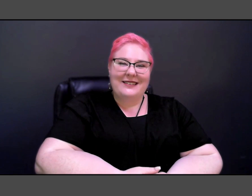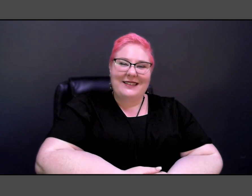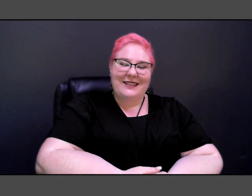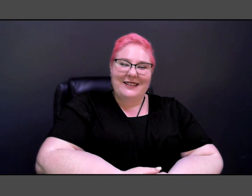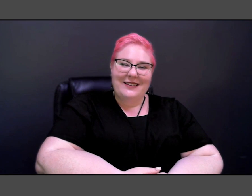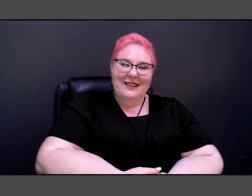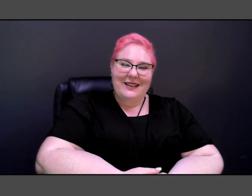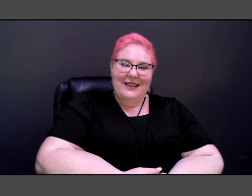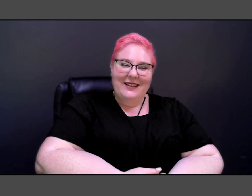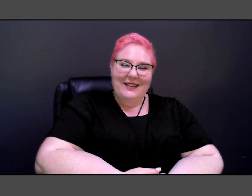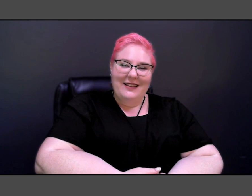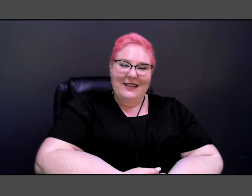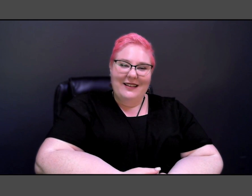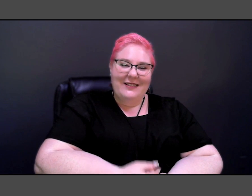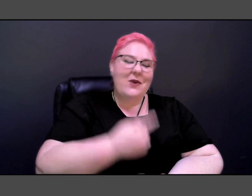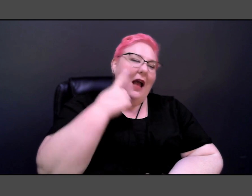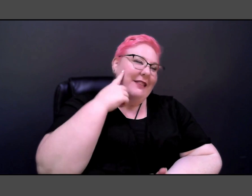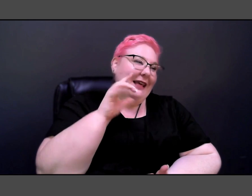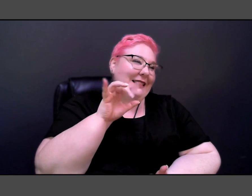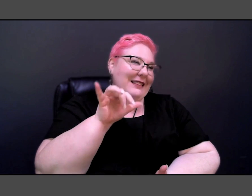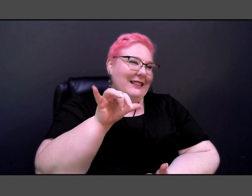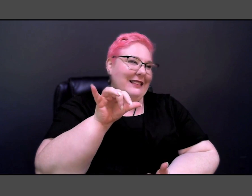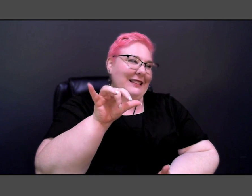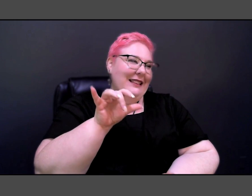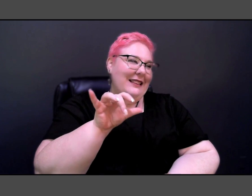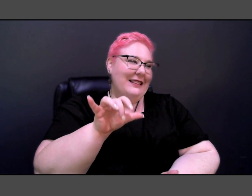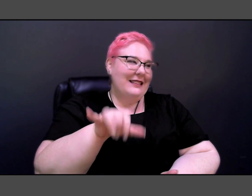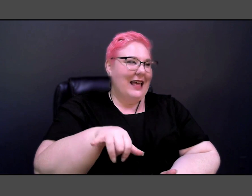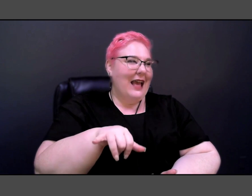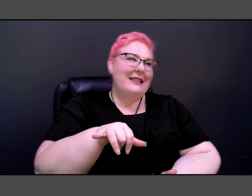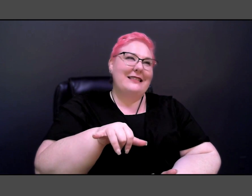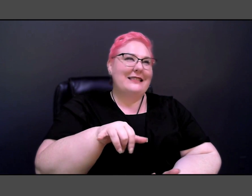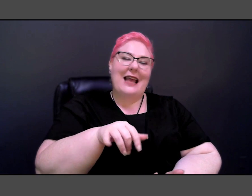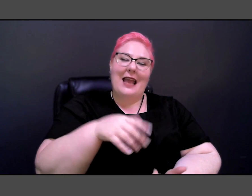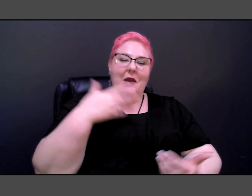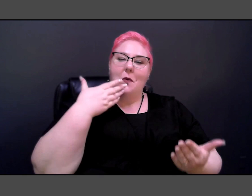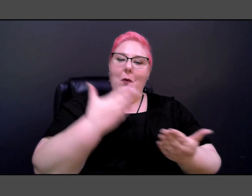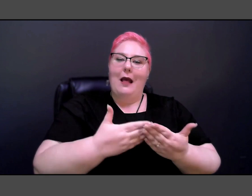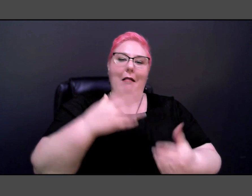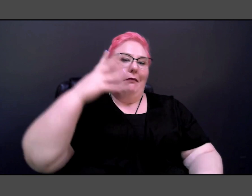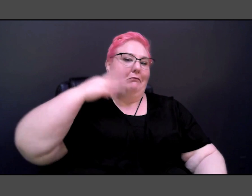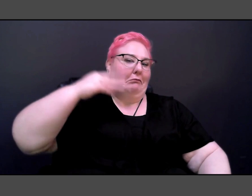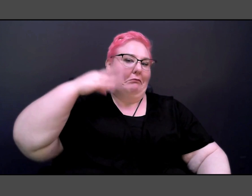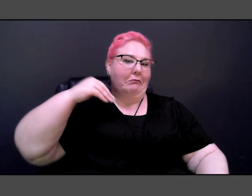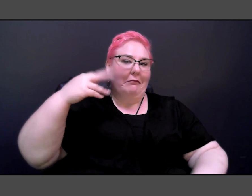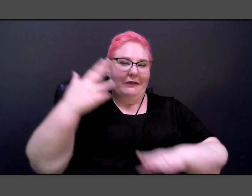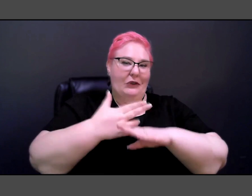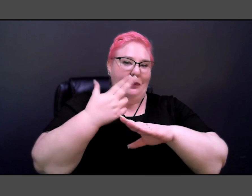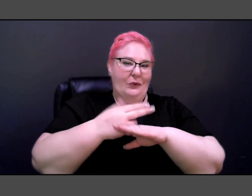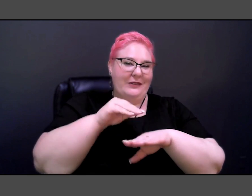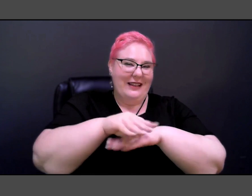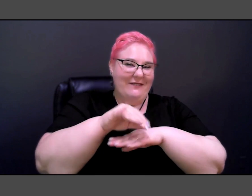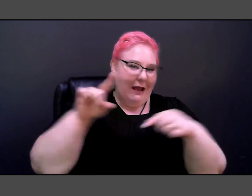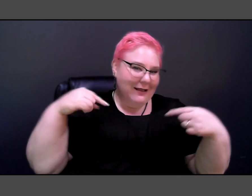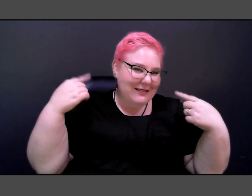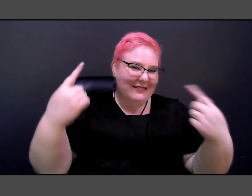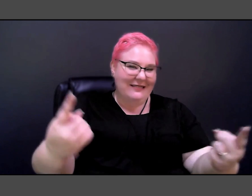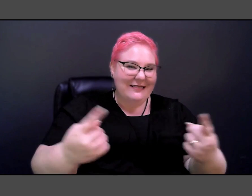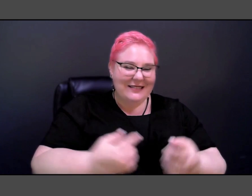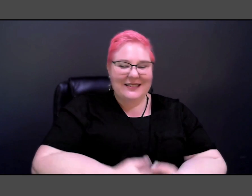that's a time tested thing for me. And actually it's caused me